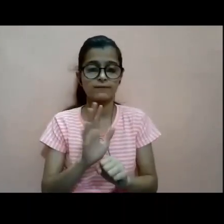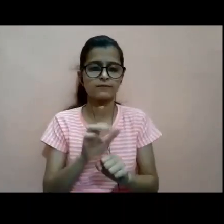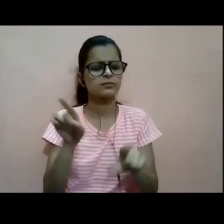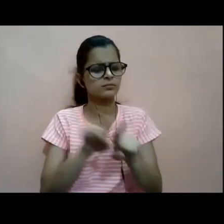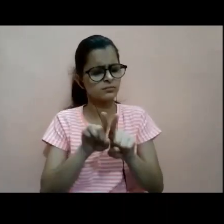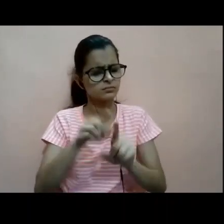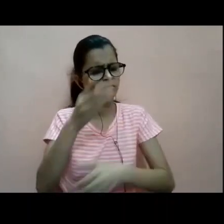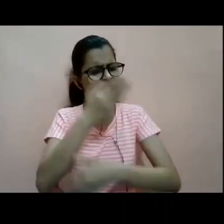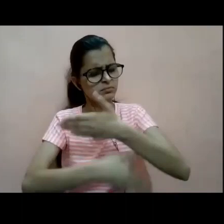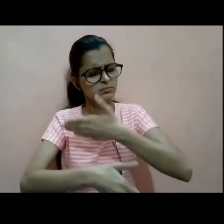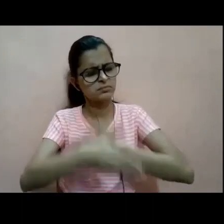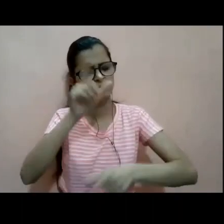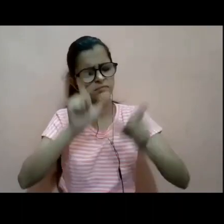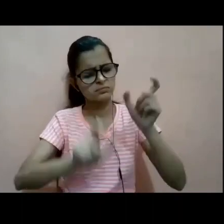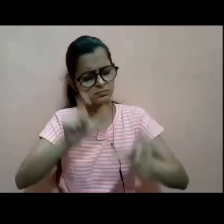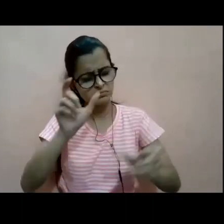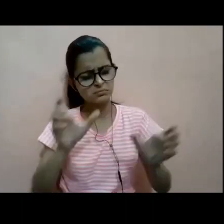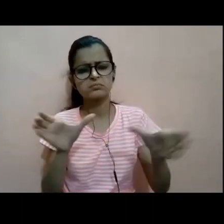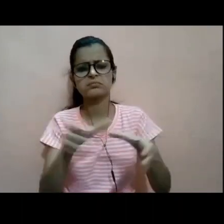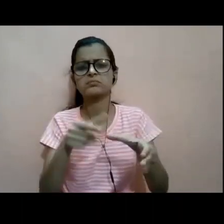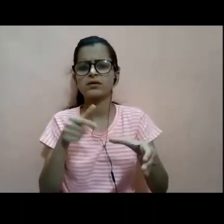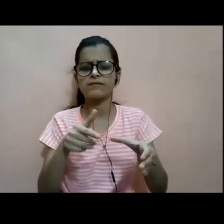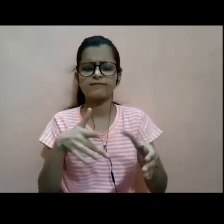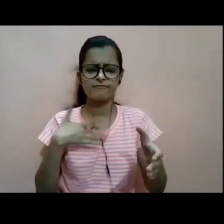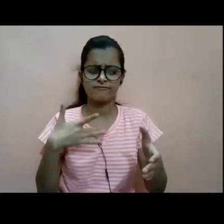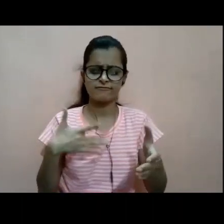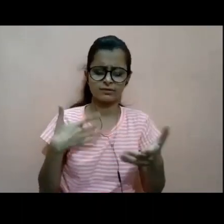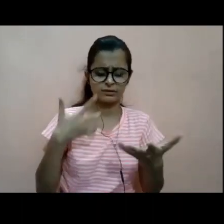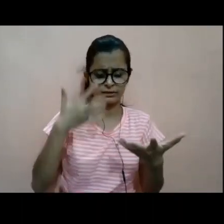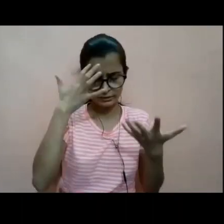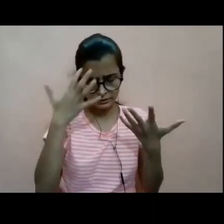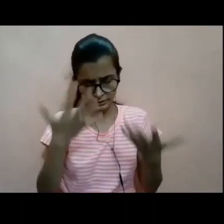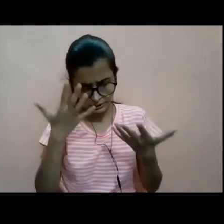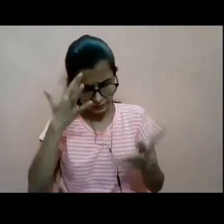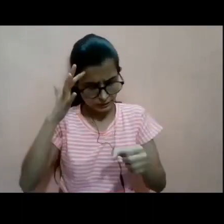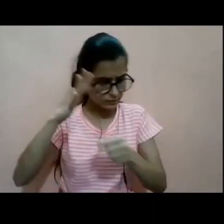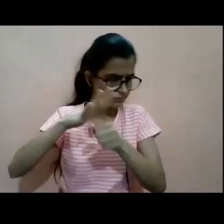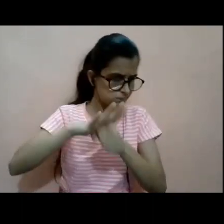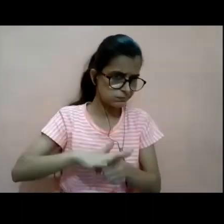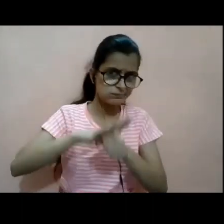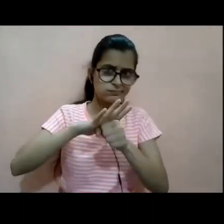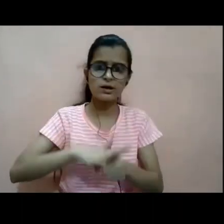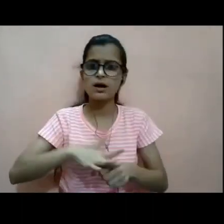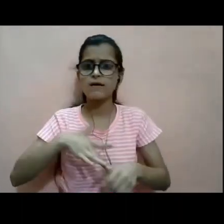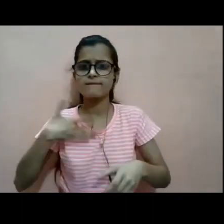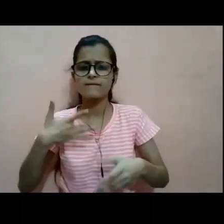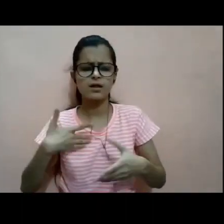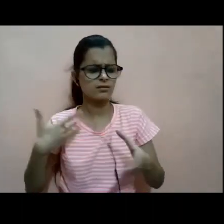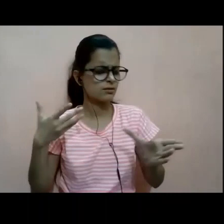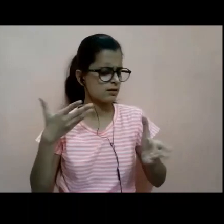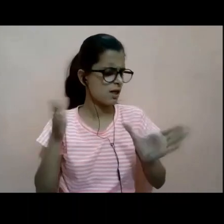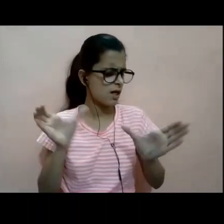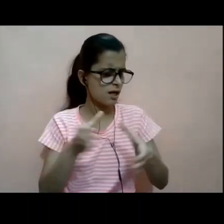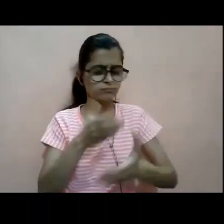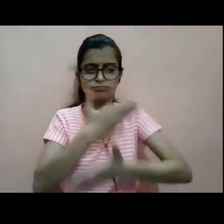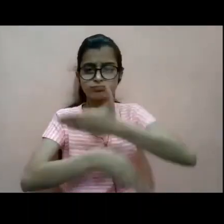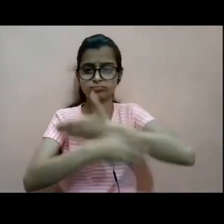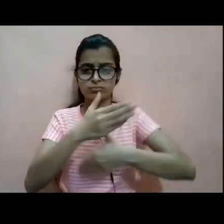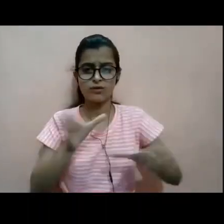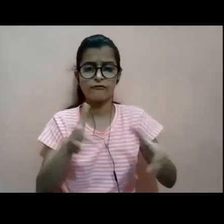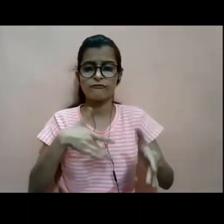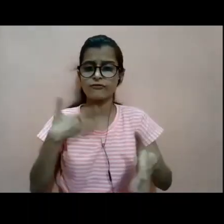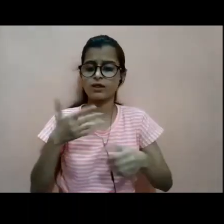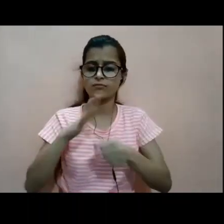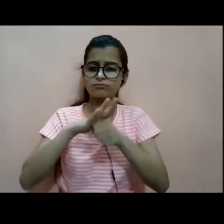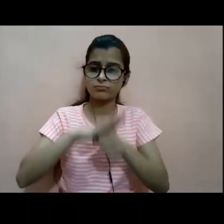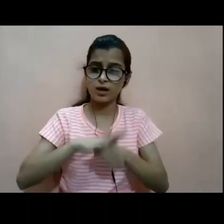bit oppressive, mentally oppressive to the persons with disability. So what